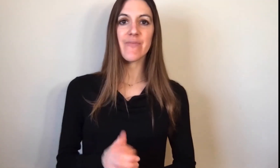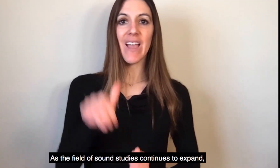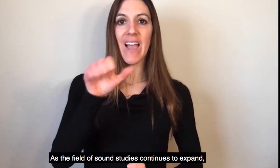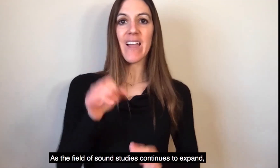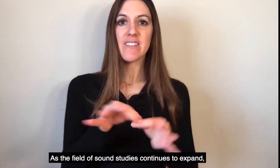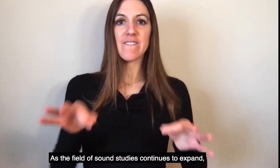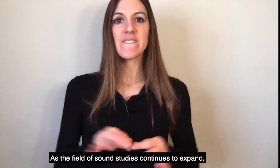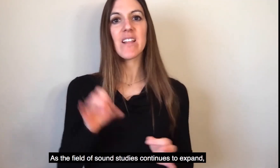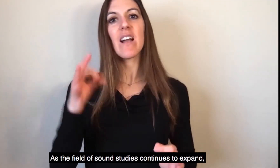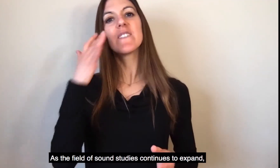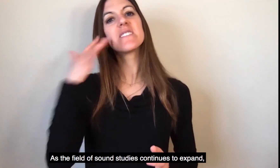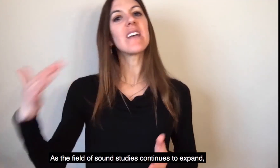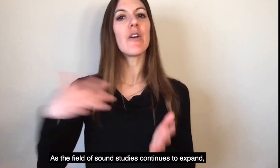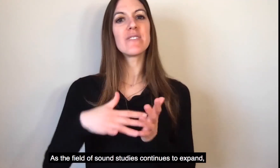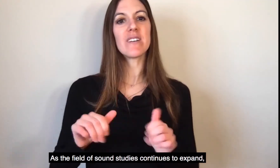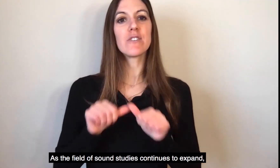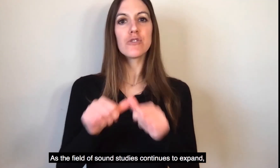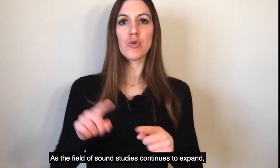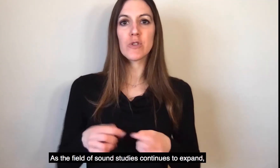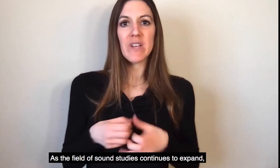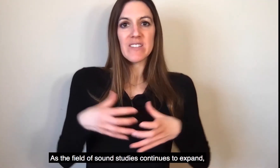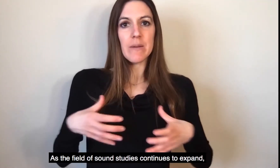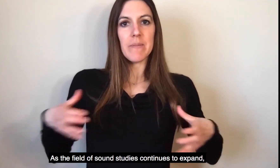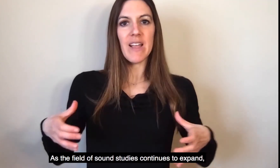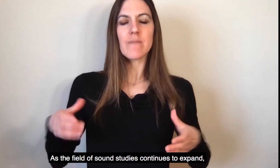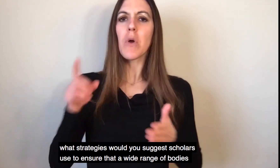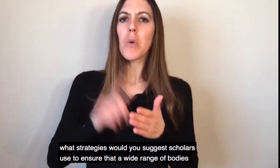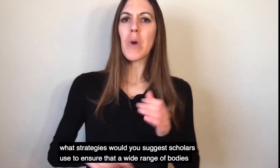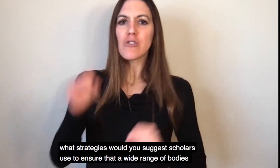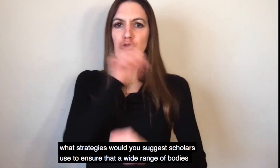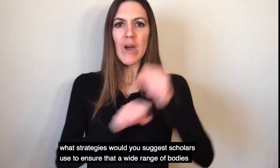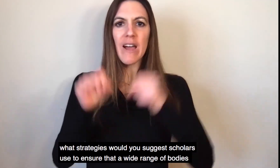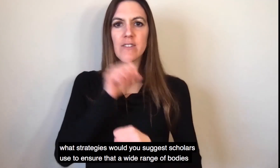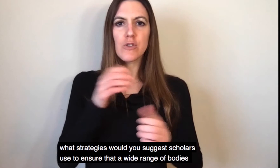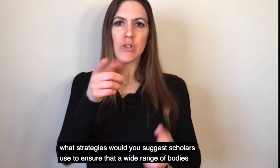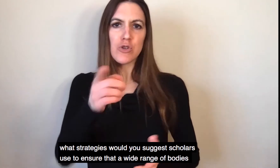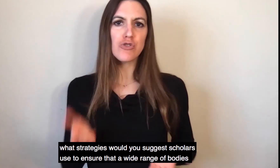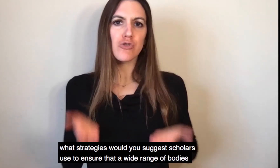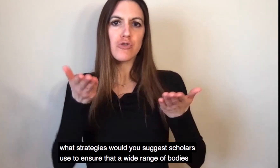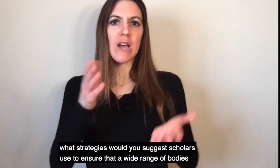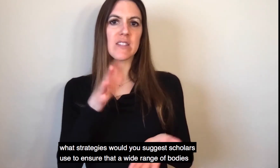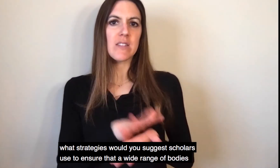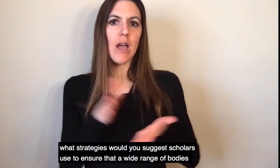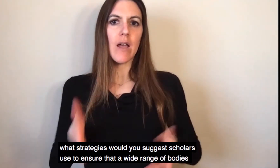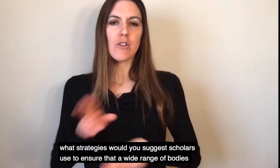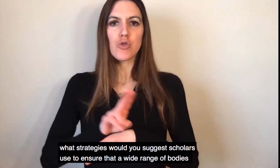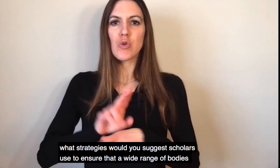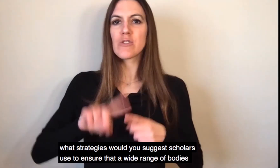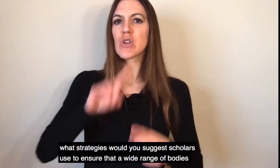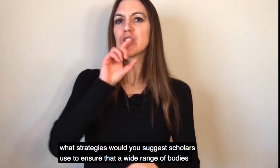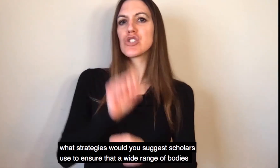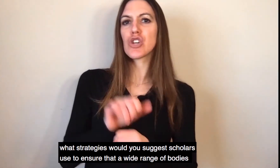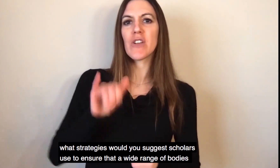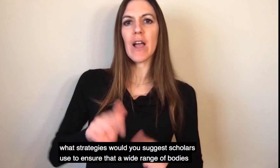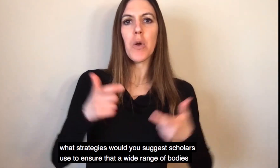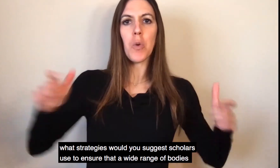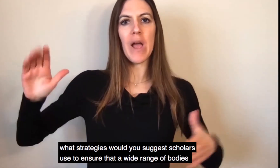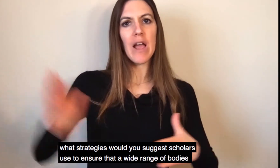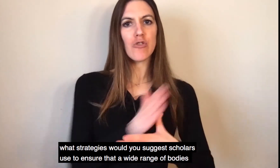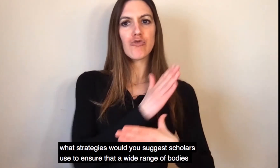As the field of sound studies continues to expand, what strategies would you suggest scholars use to ensure that a wide range of